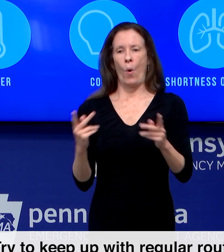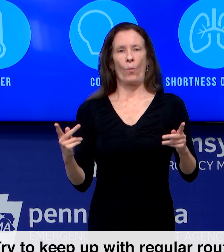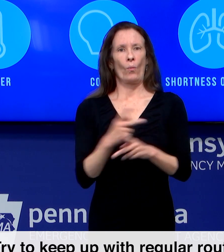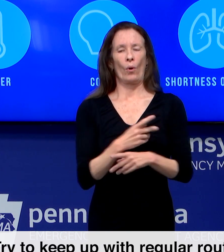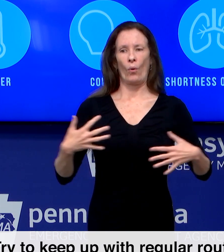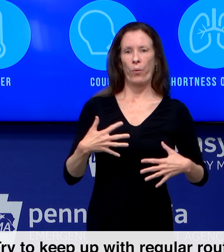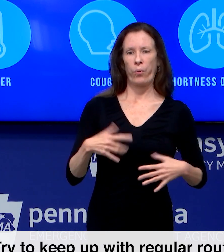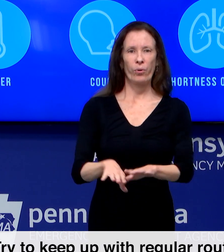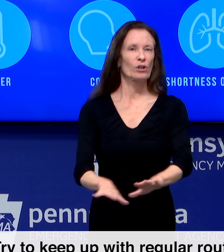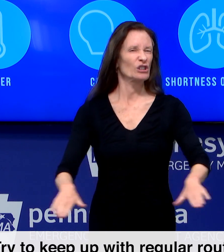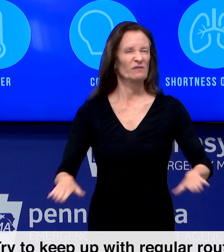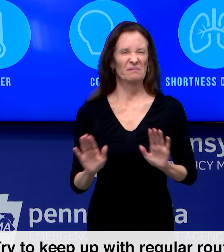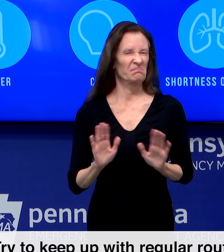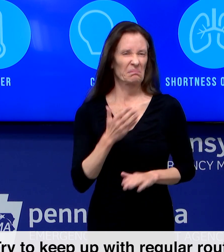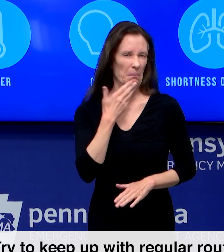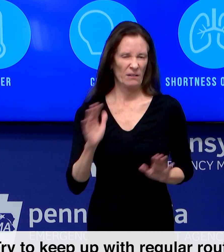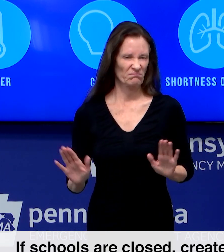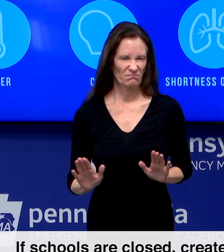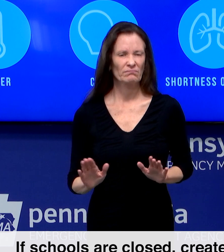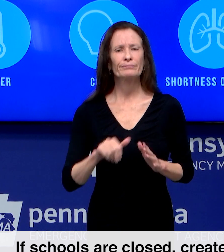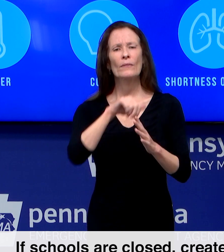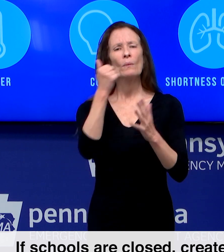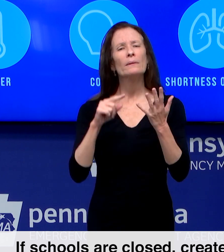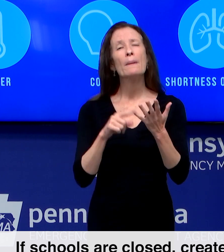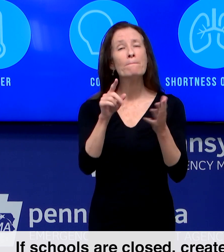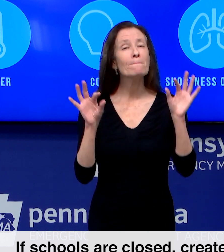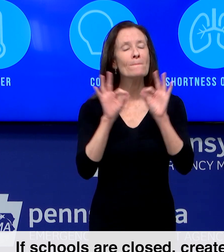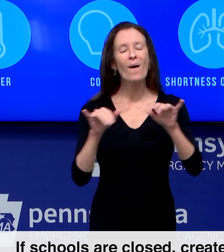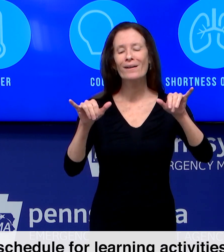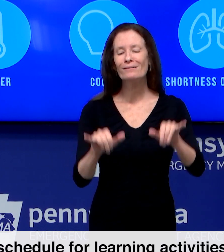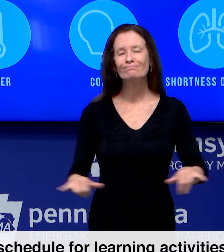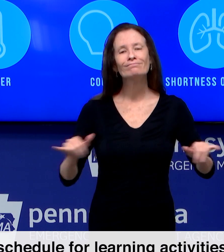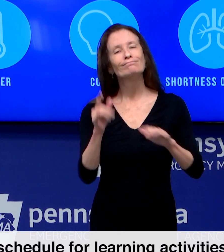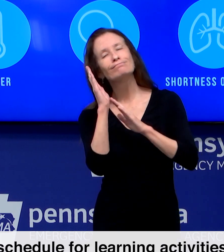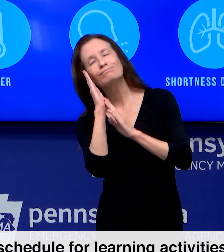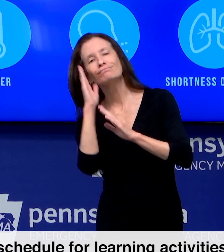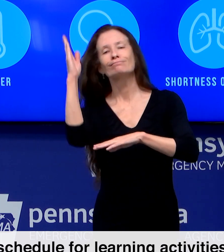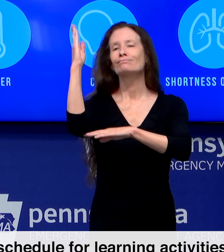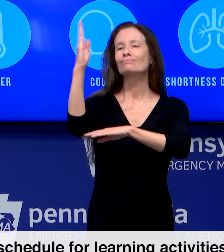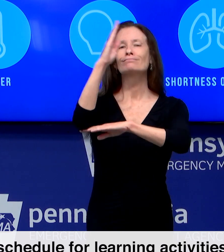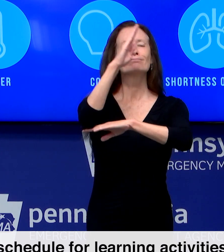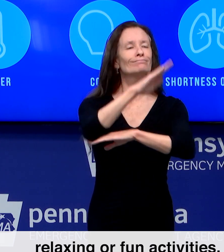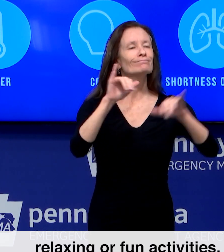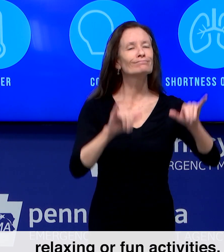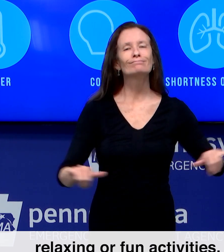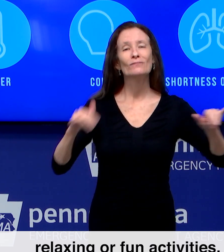Try to keep up with regular routines. If schools are closed, create a schedule for learning activities and relaxing or